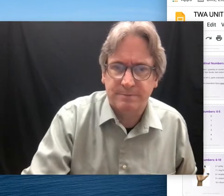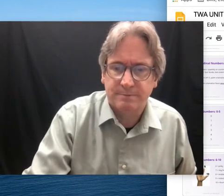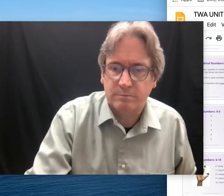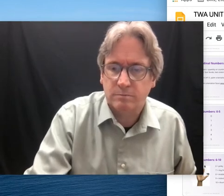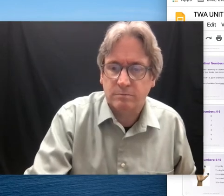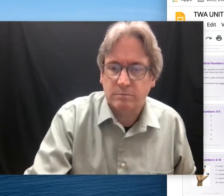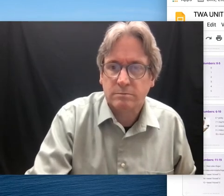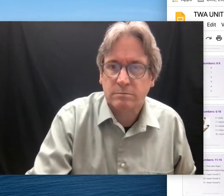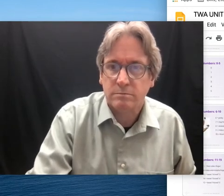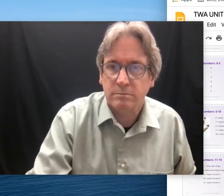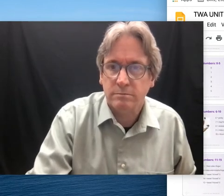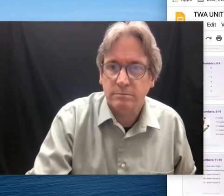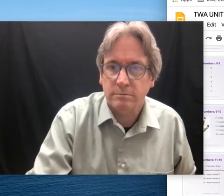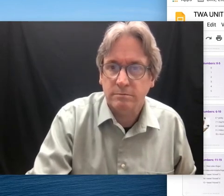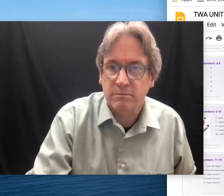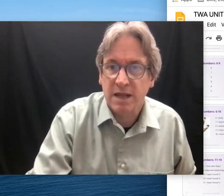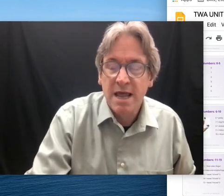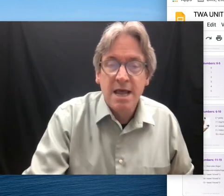sense.